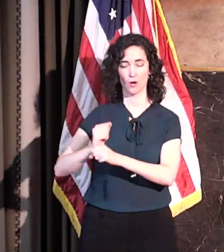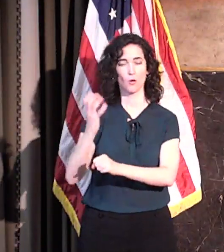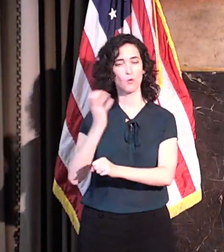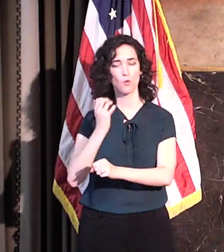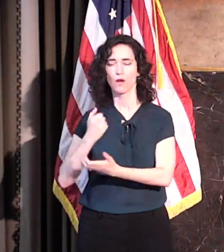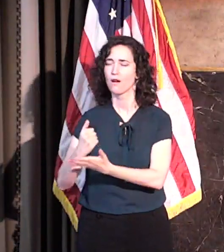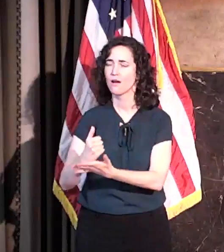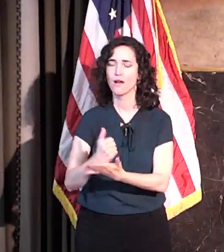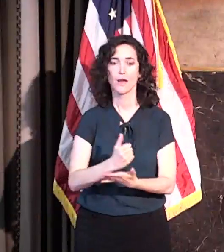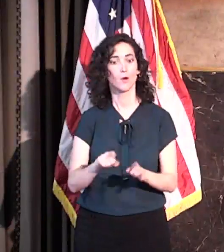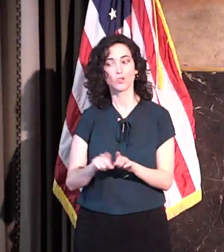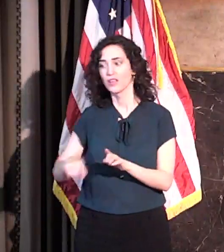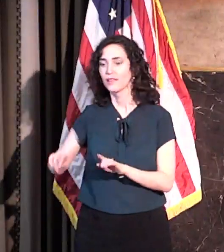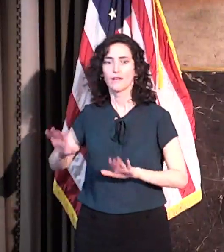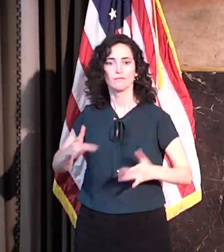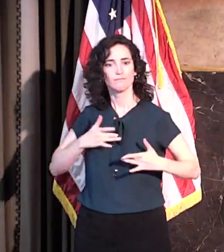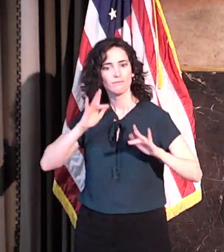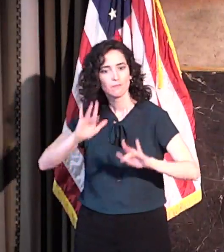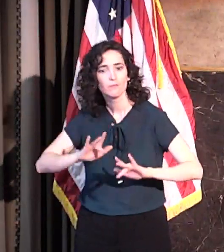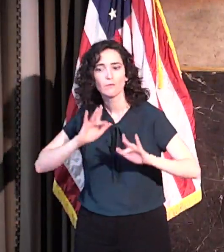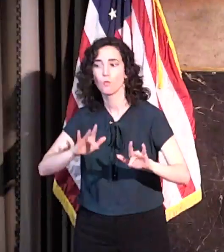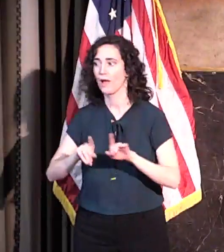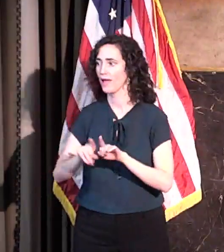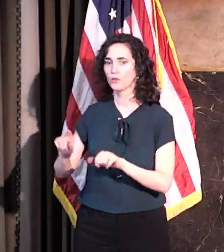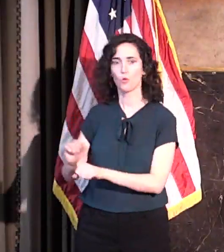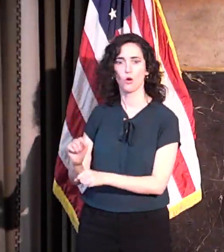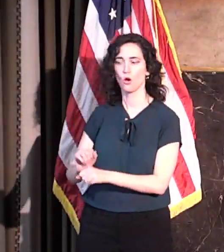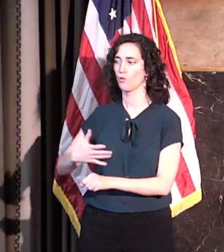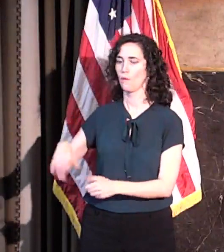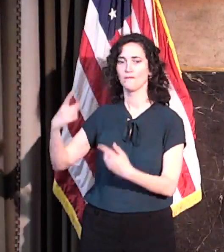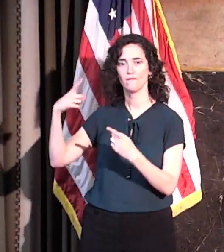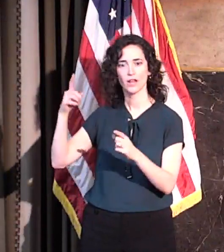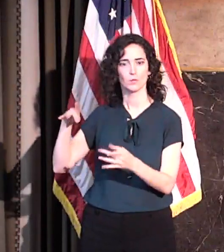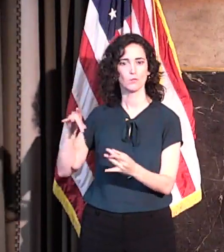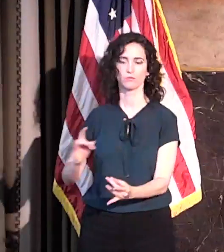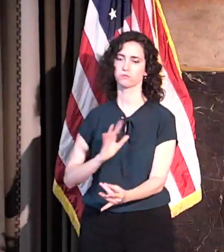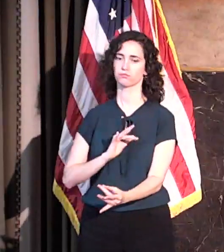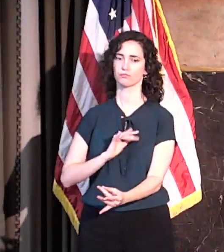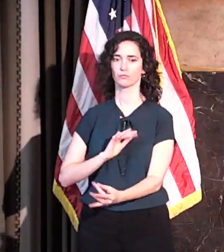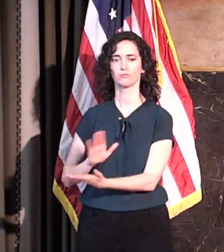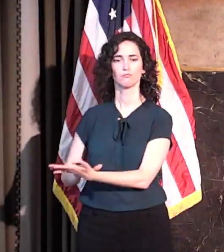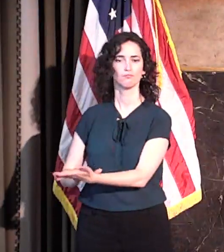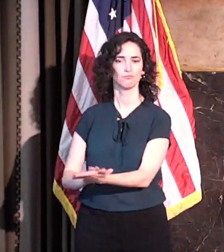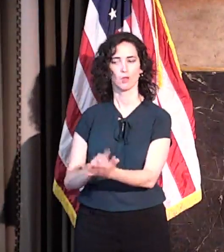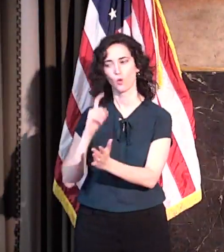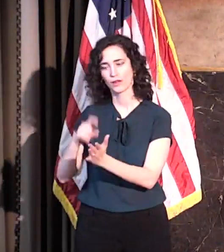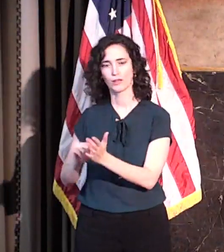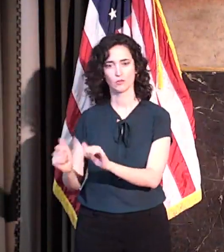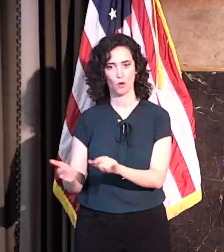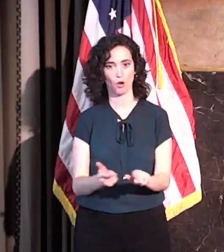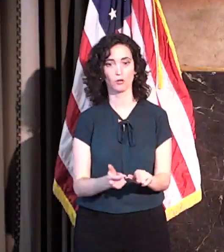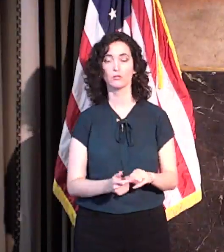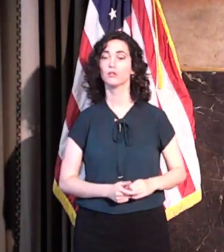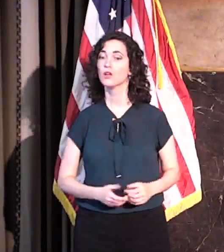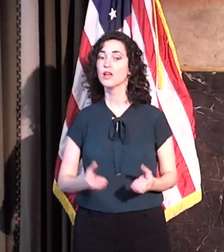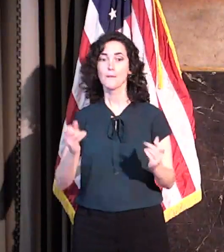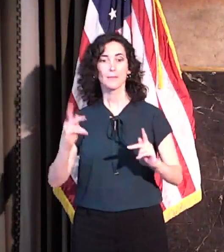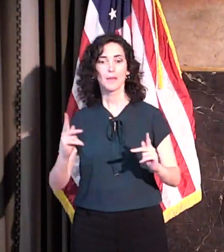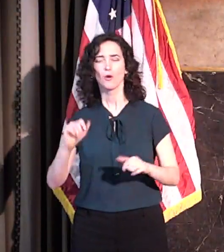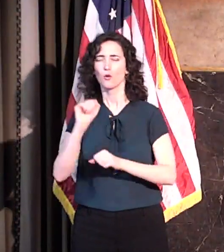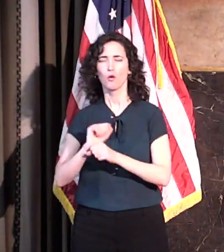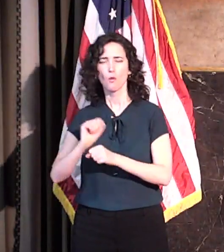say compassionately and very effectively during this pandemic. There are a lot of people who work behind the scenes. You don't